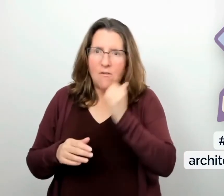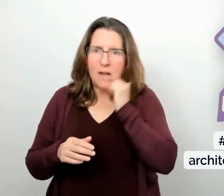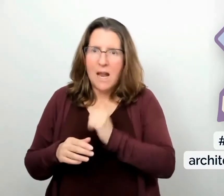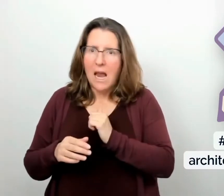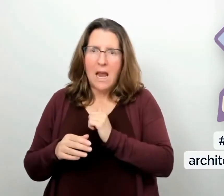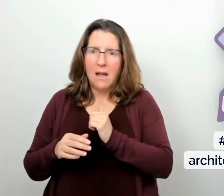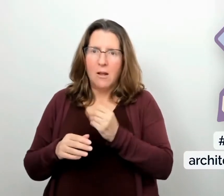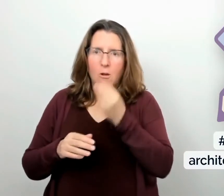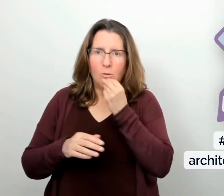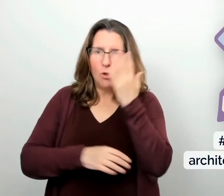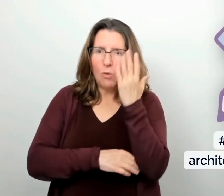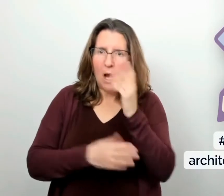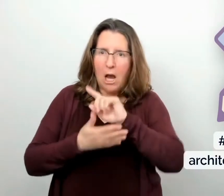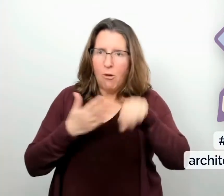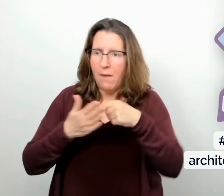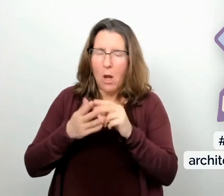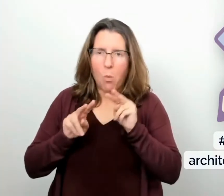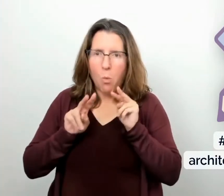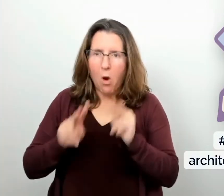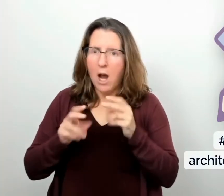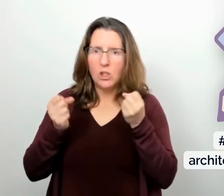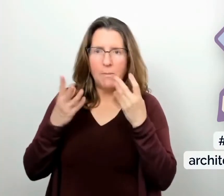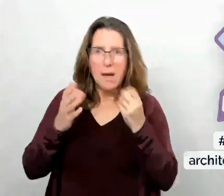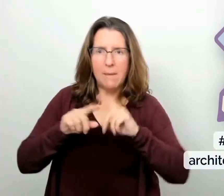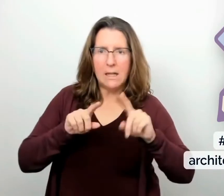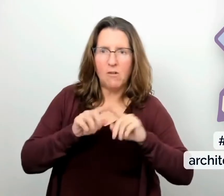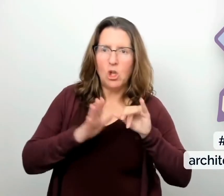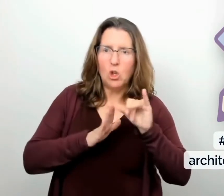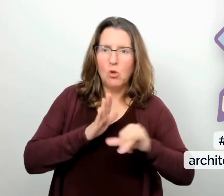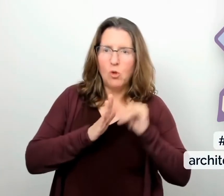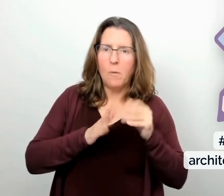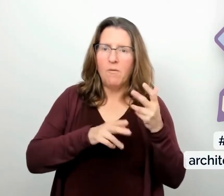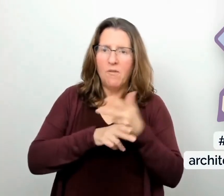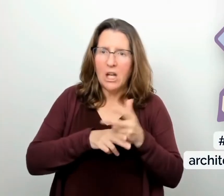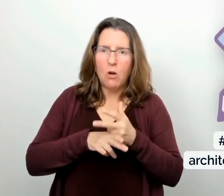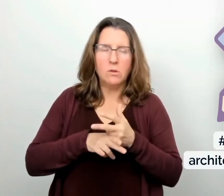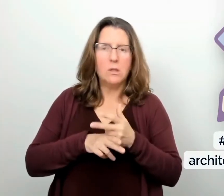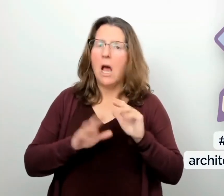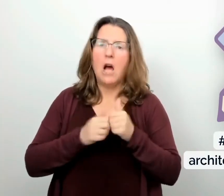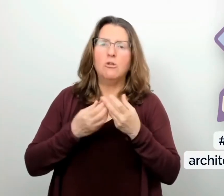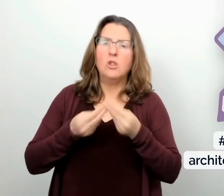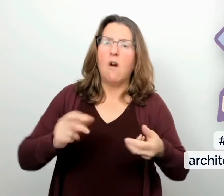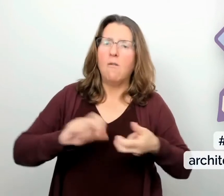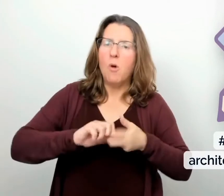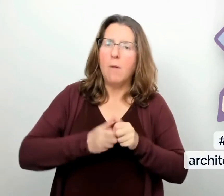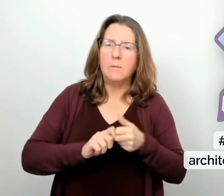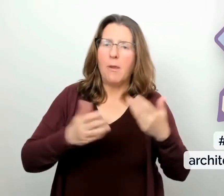YouTube. And every lunch hour, he would watch all manner of YouTube videos which related to the problems